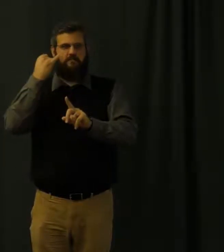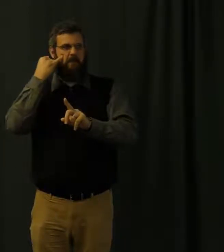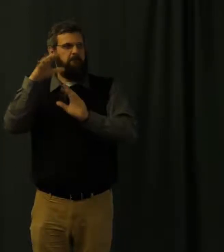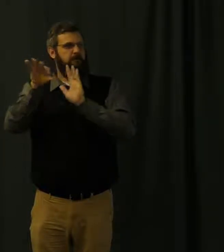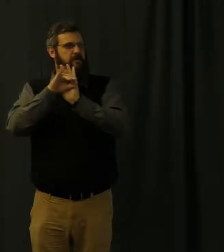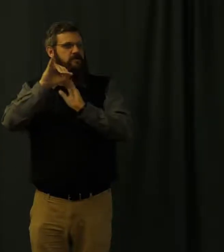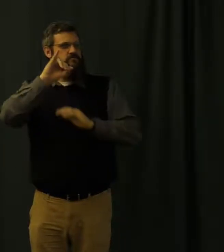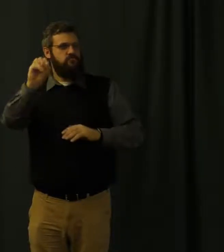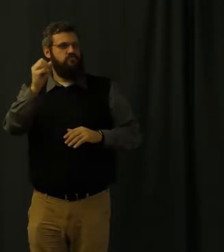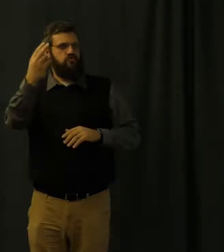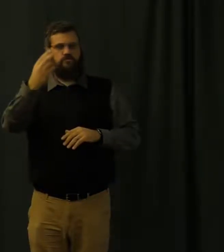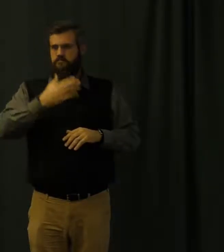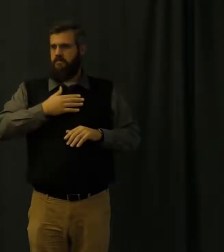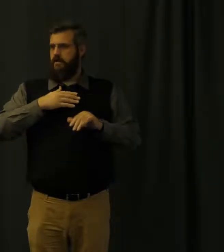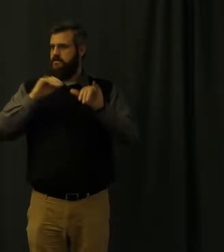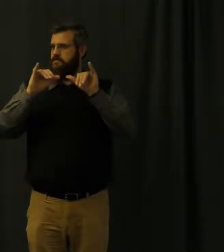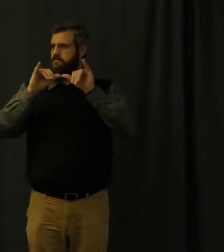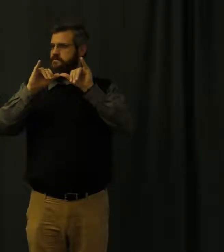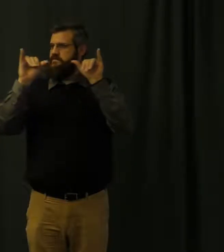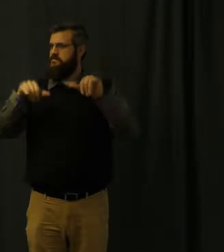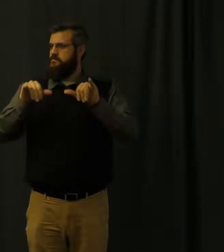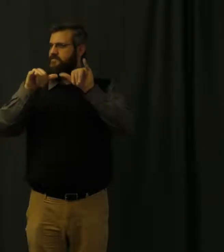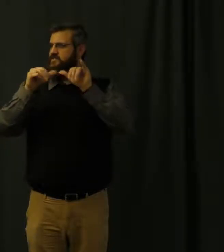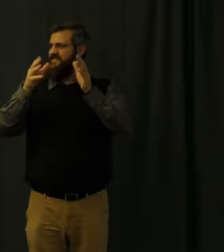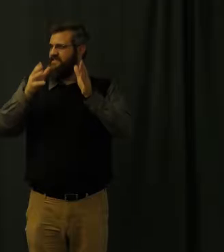one of my systems engineers, I